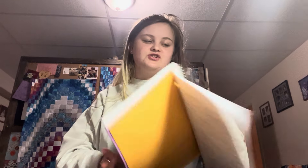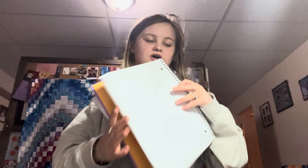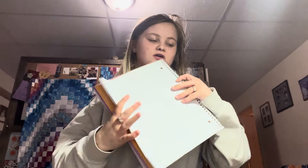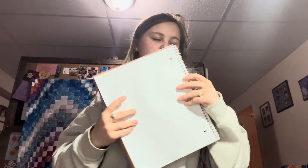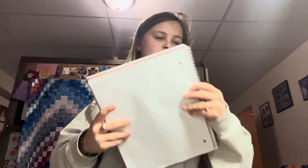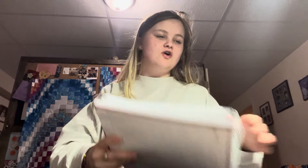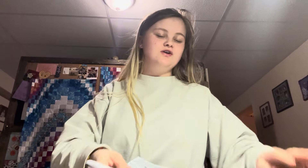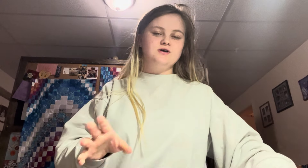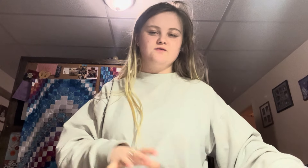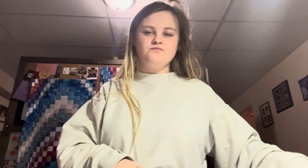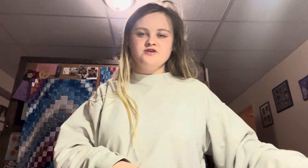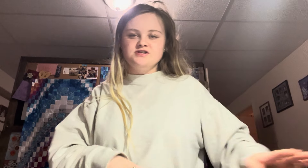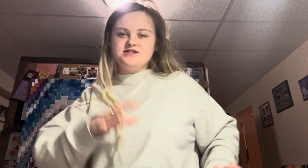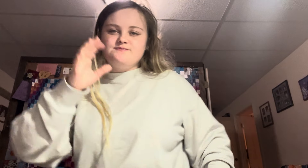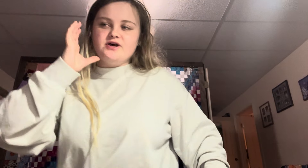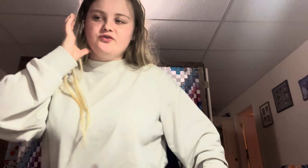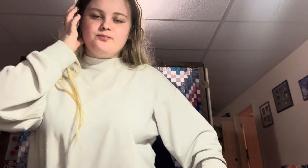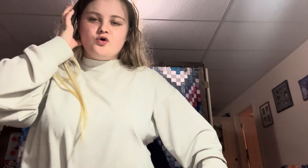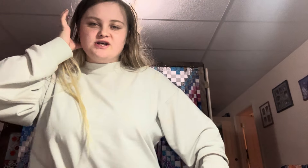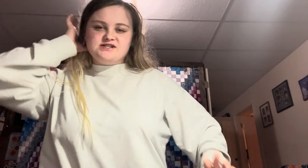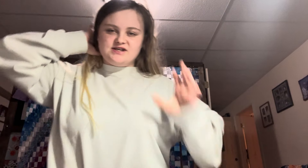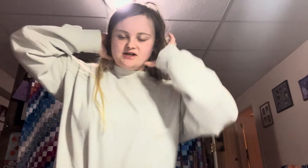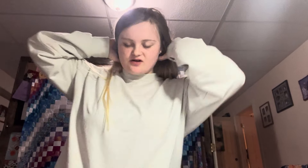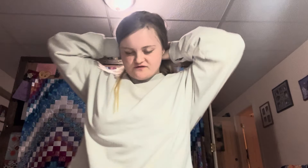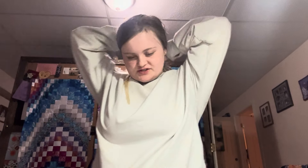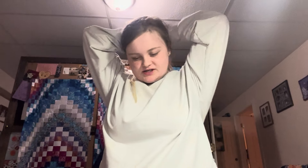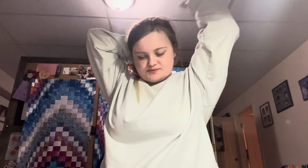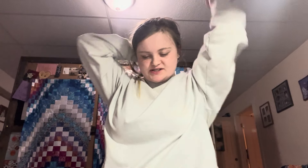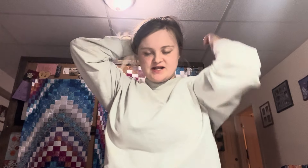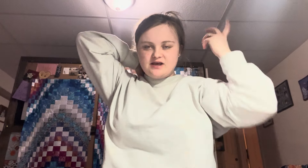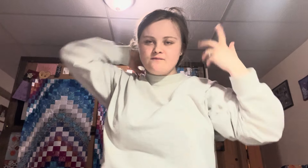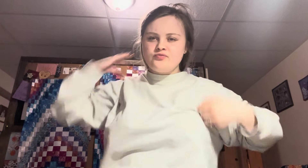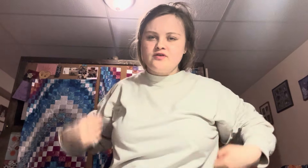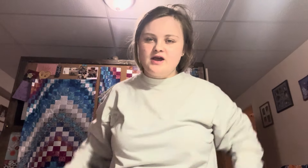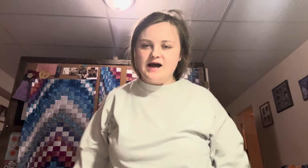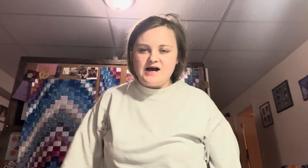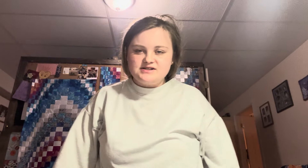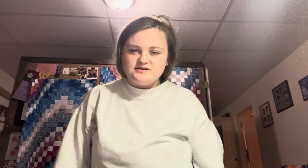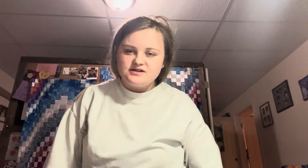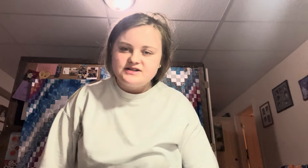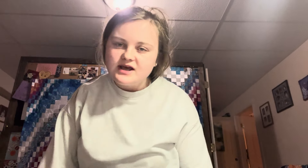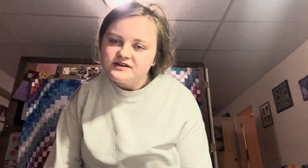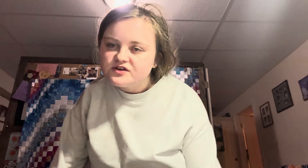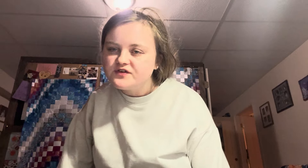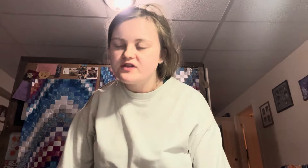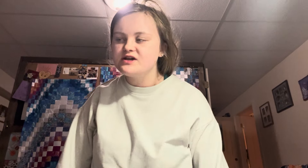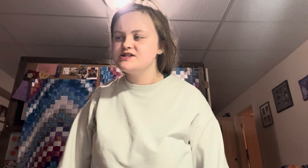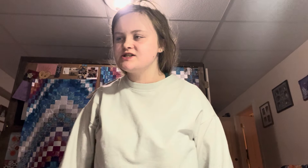song called Spilled Poison, and obviously I'm sitting at the desk for this,